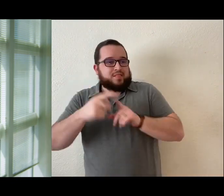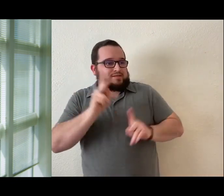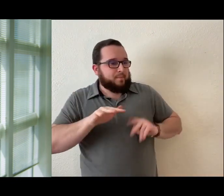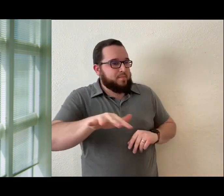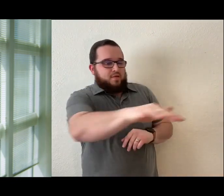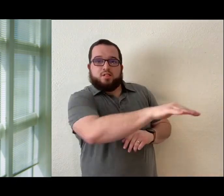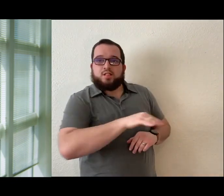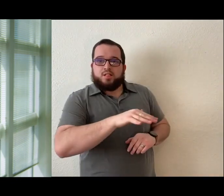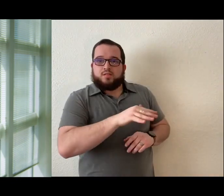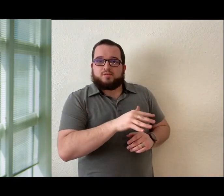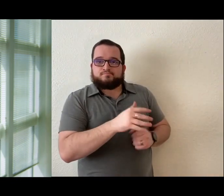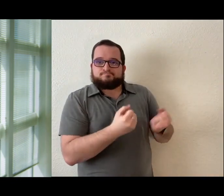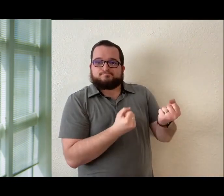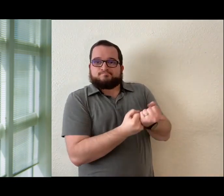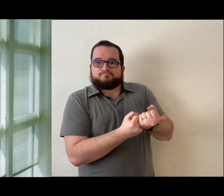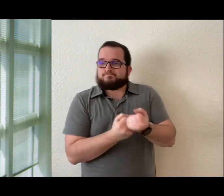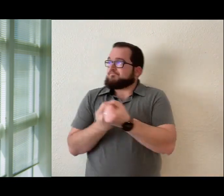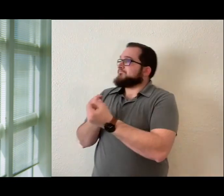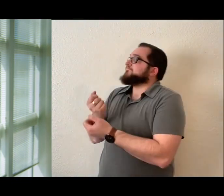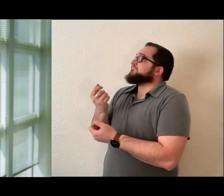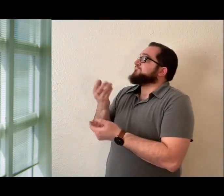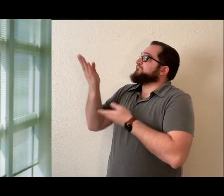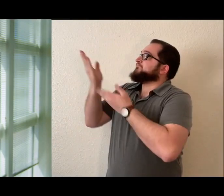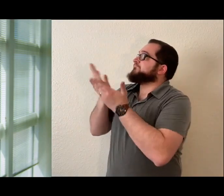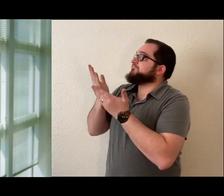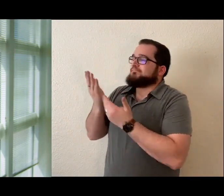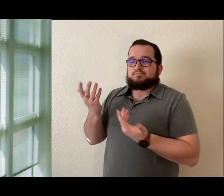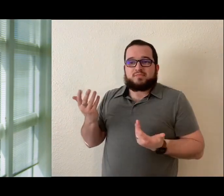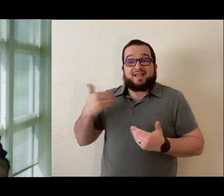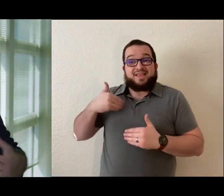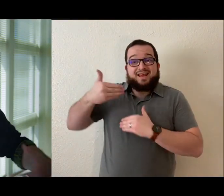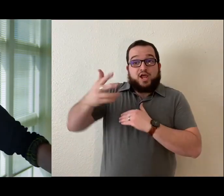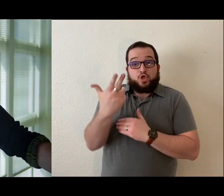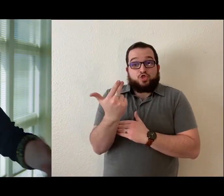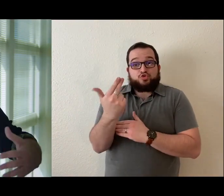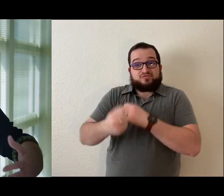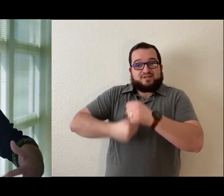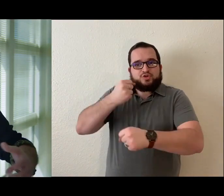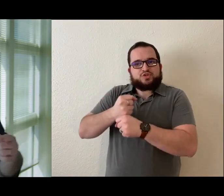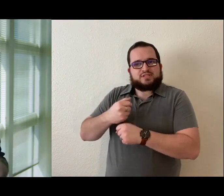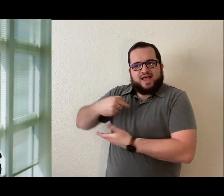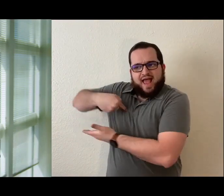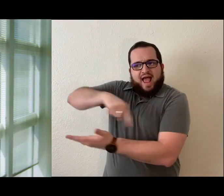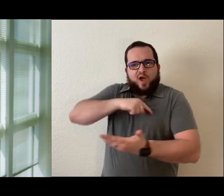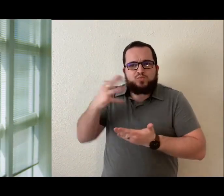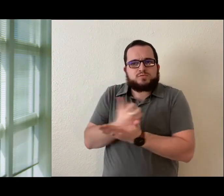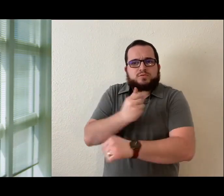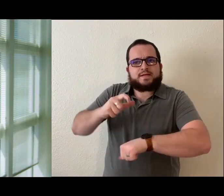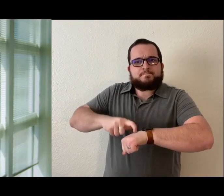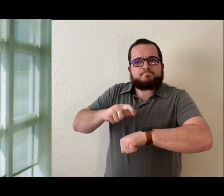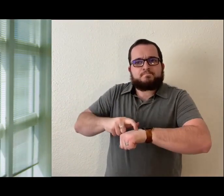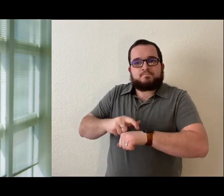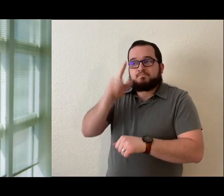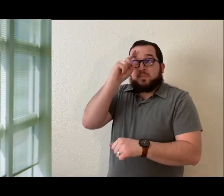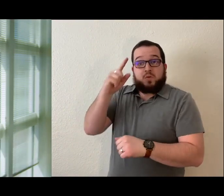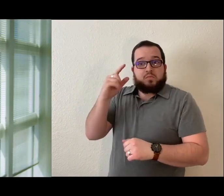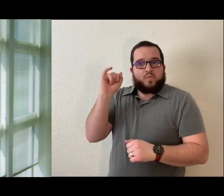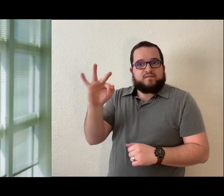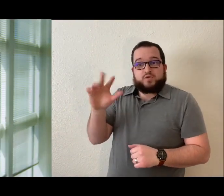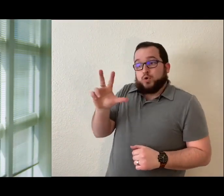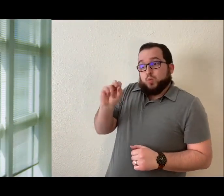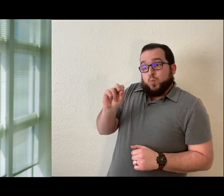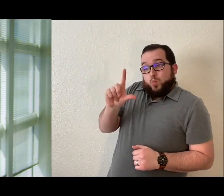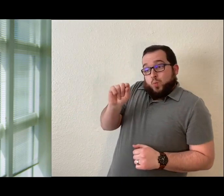both God and his generation. The next 13 years is our generation to serve. And what if